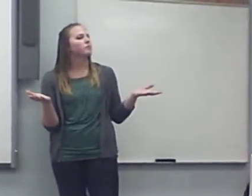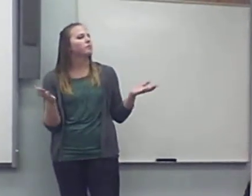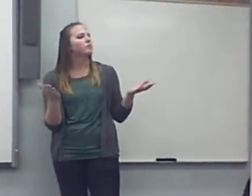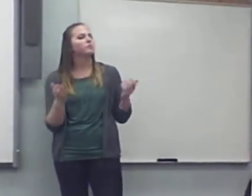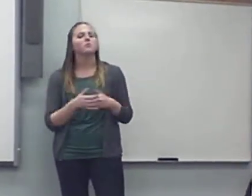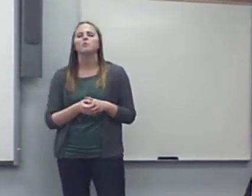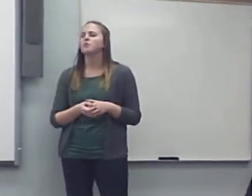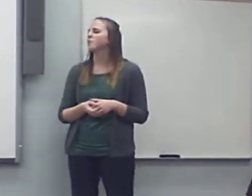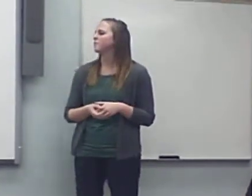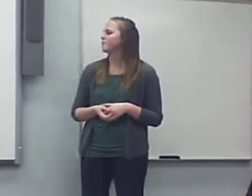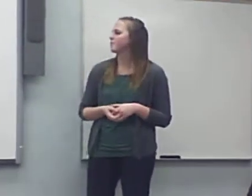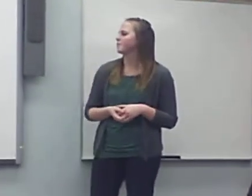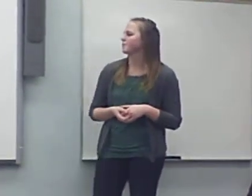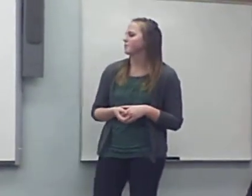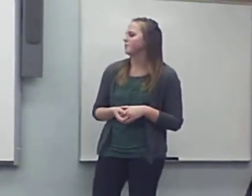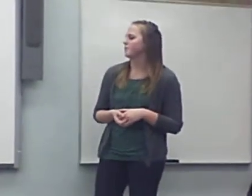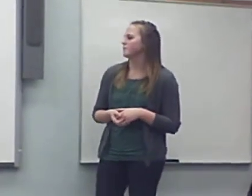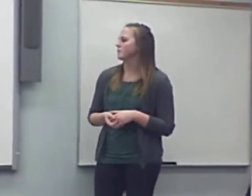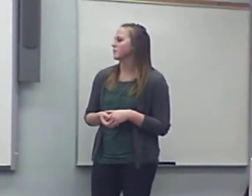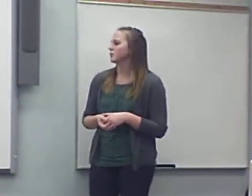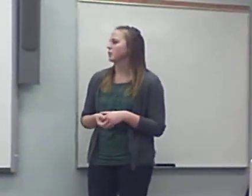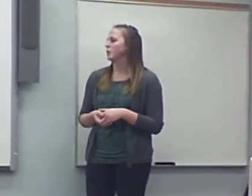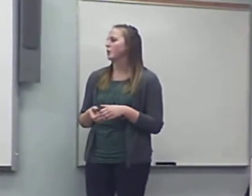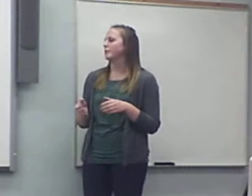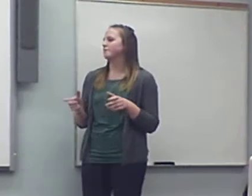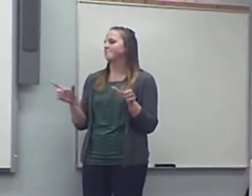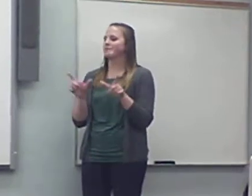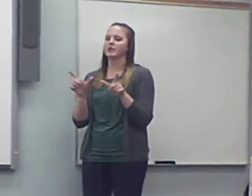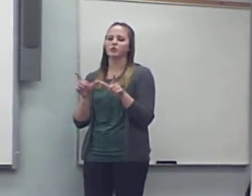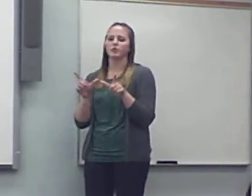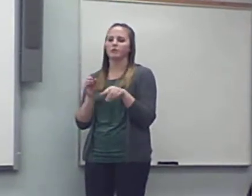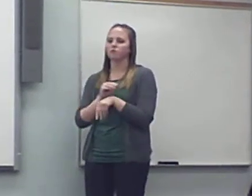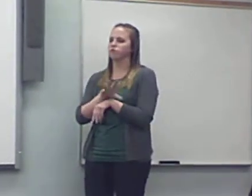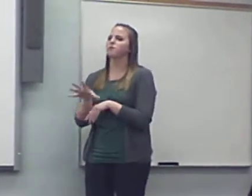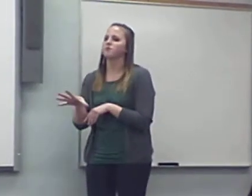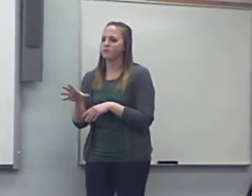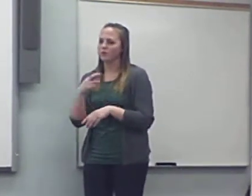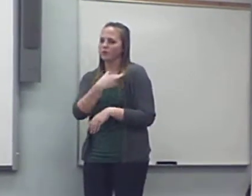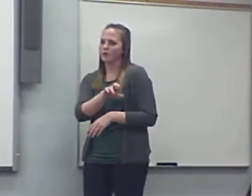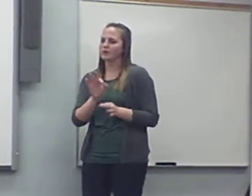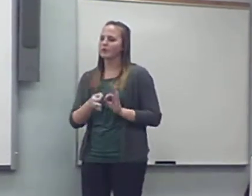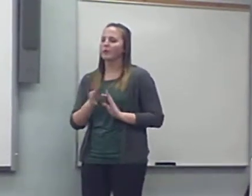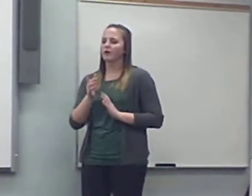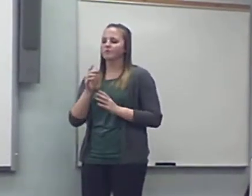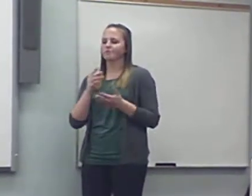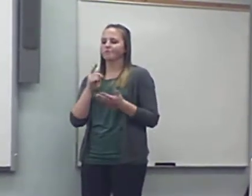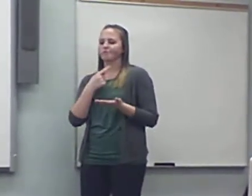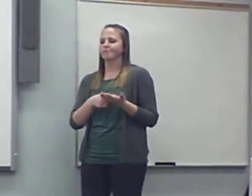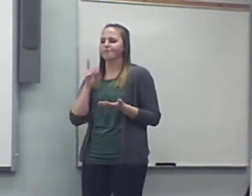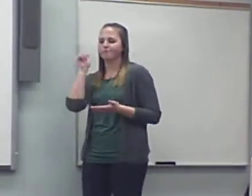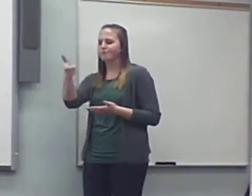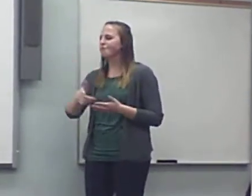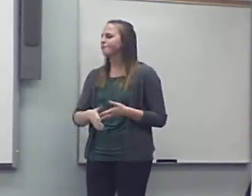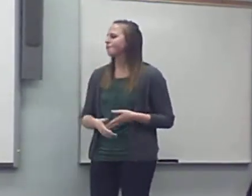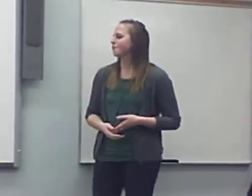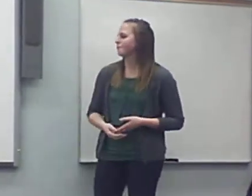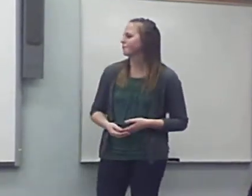how licensure impacts religious interpreting, we'll talk about that in a little bit. The other thing that kind of is an interesting consequence is